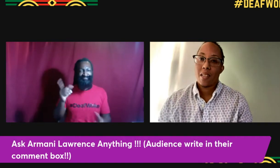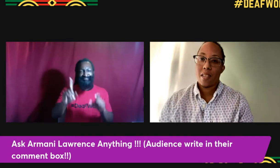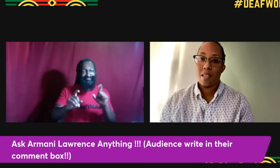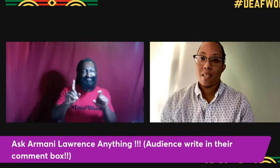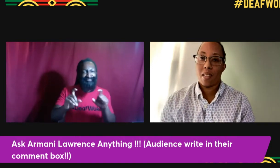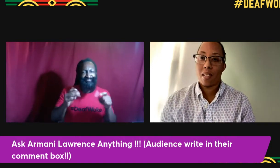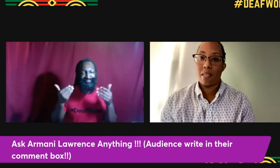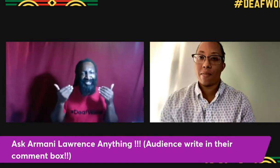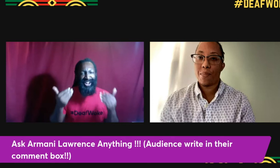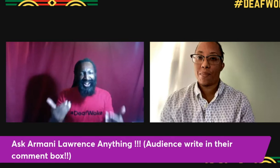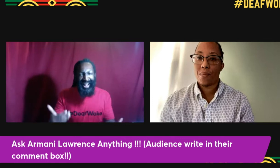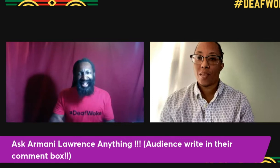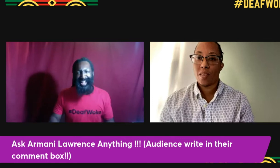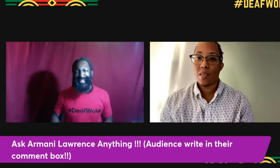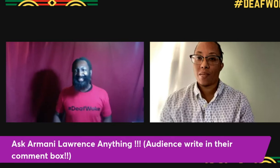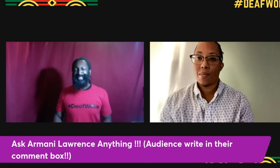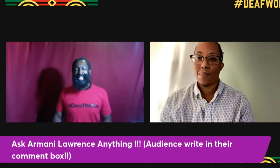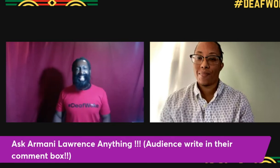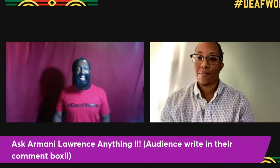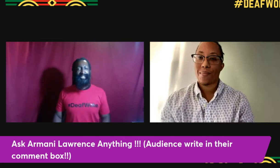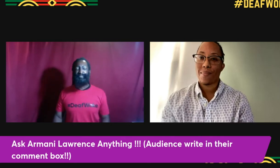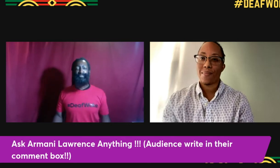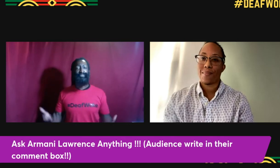to talk with Armani.